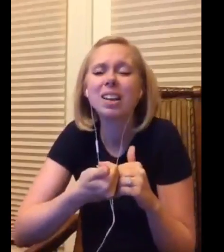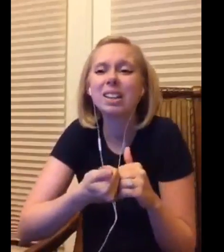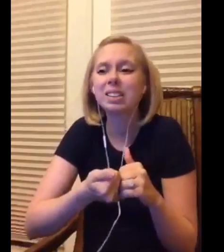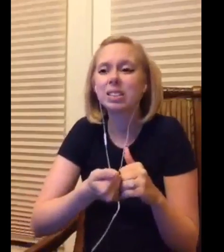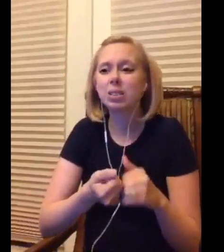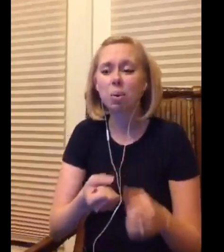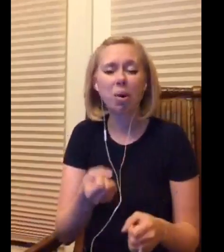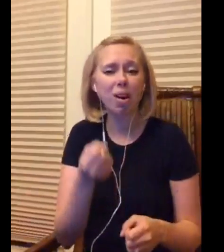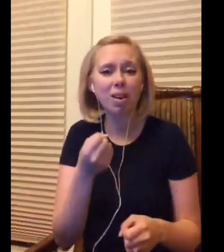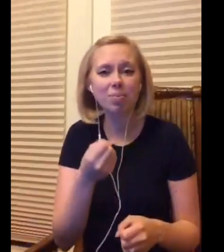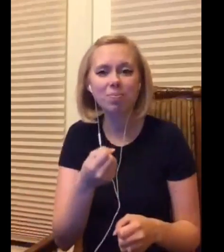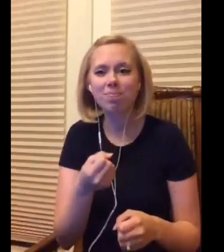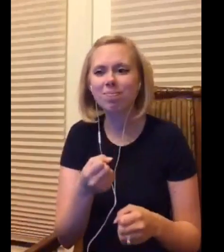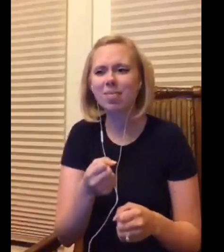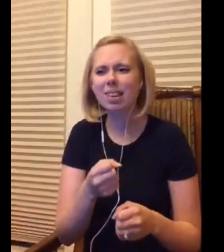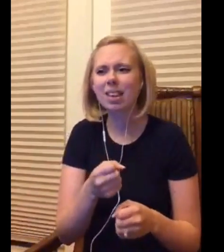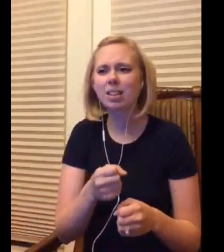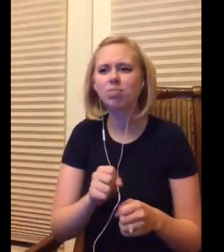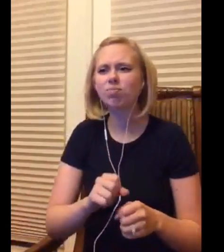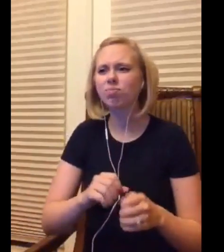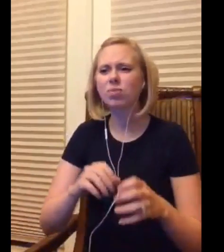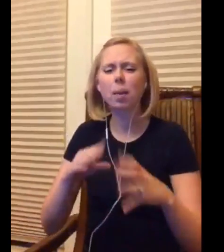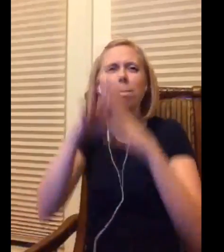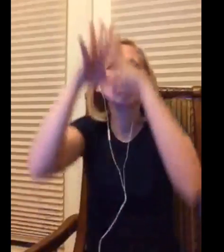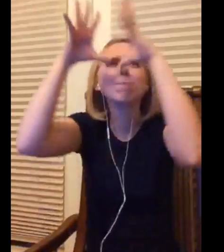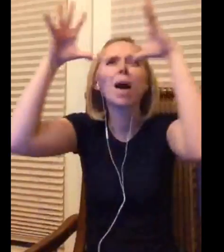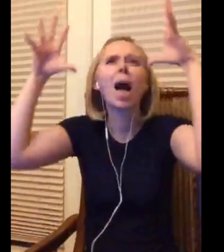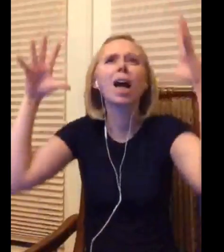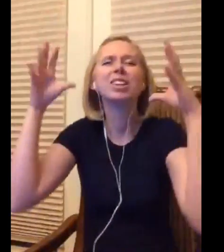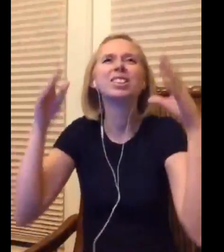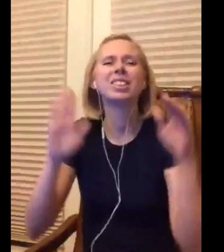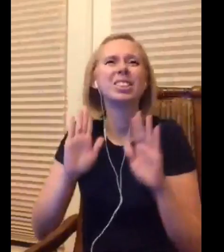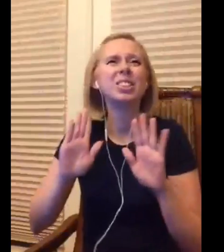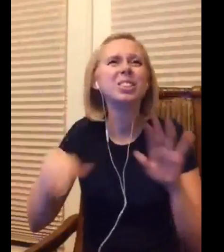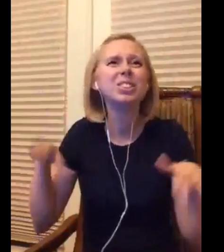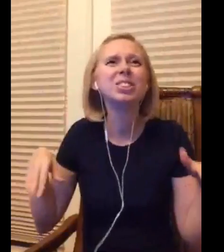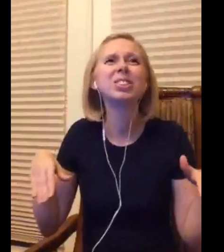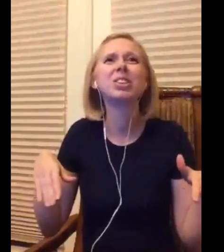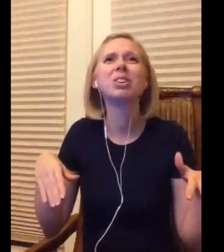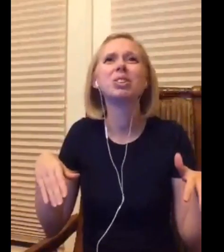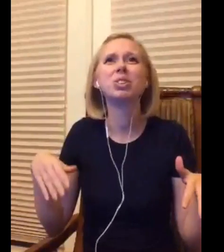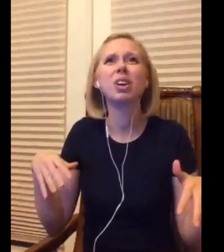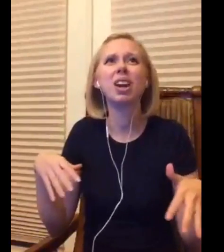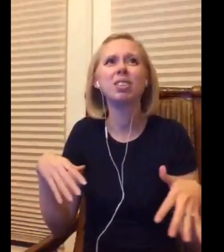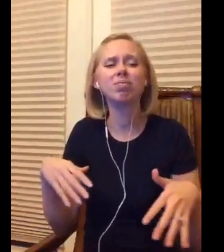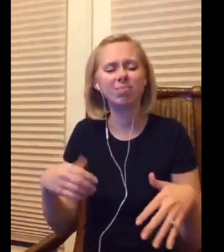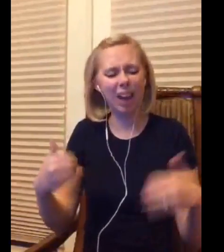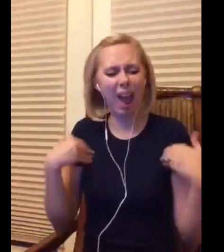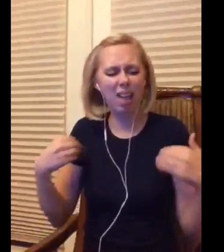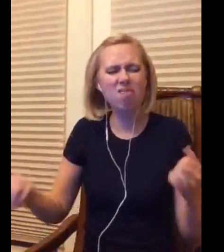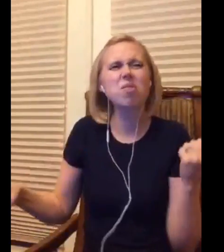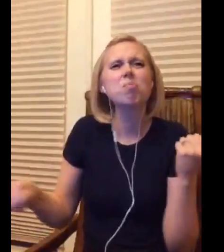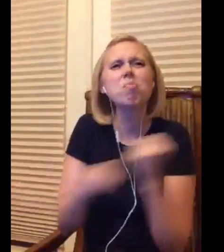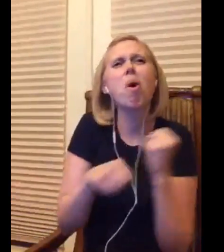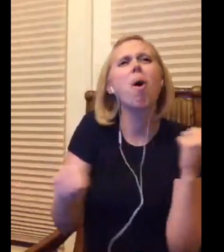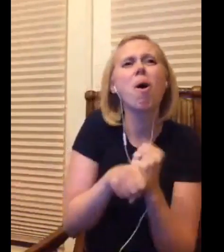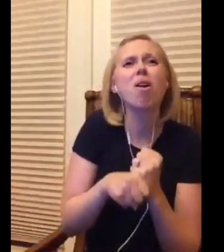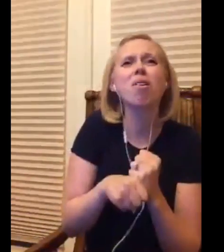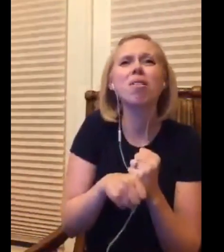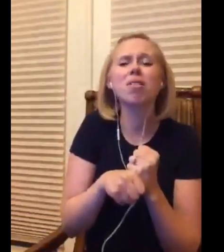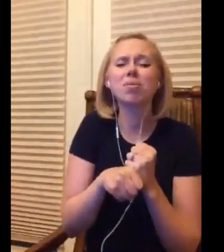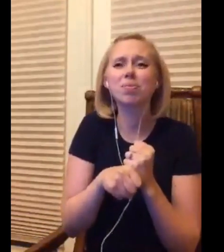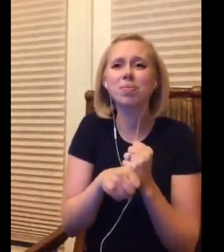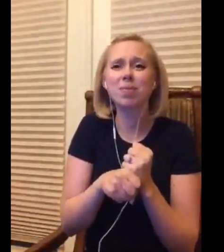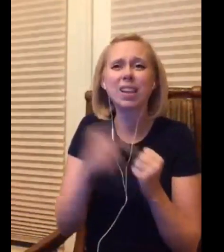who were not afraid to take risks, who were not afraid to think, and who had a champion? Every child deserves a champion,